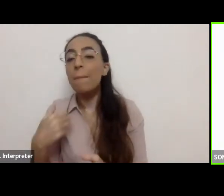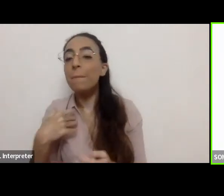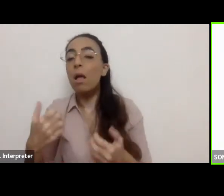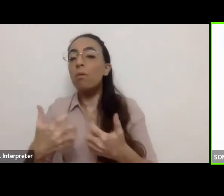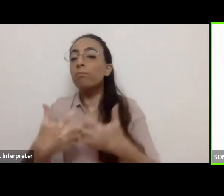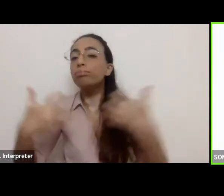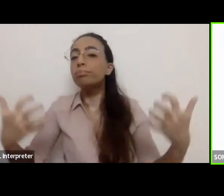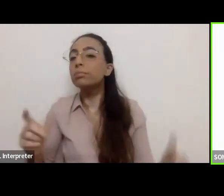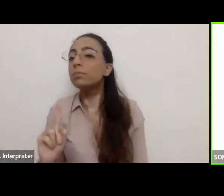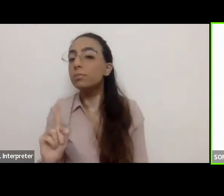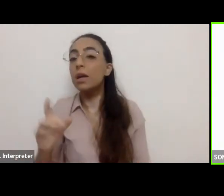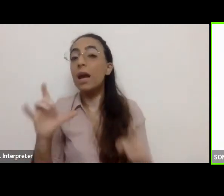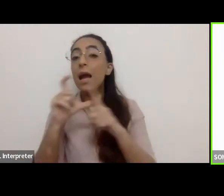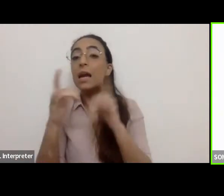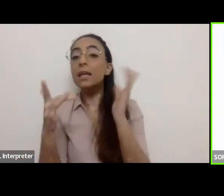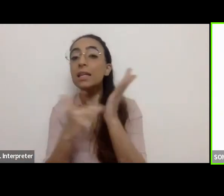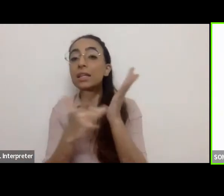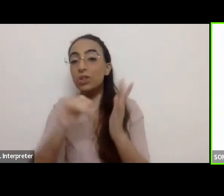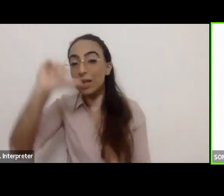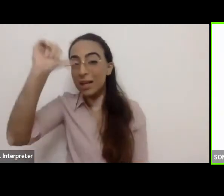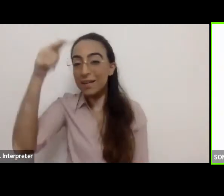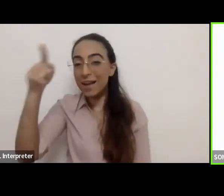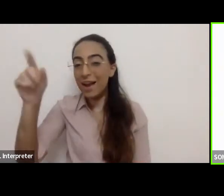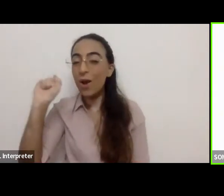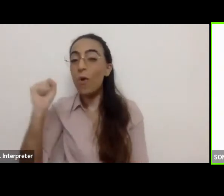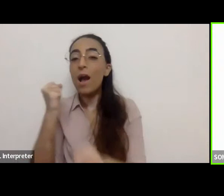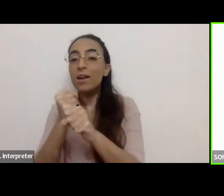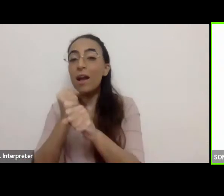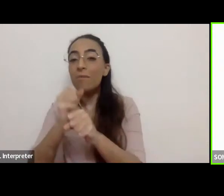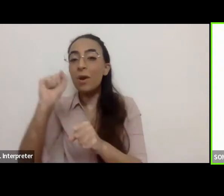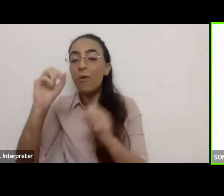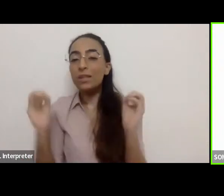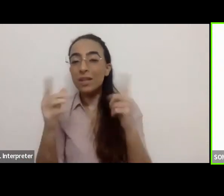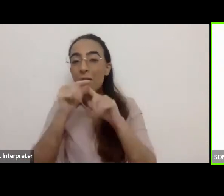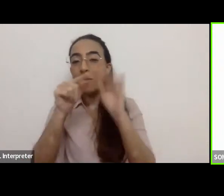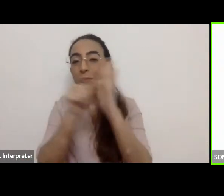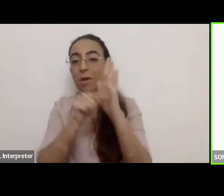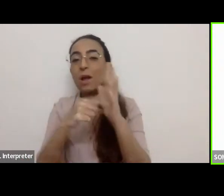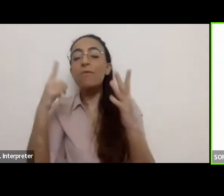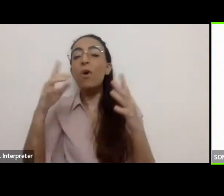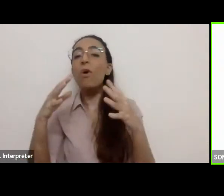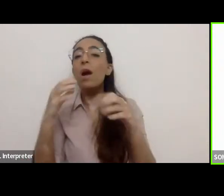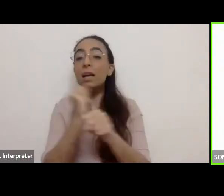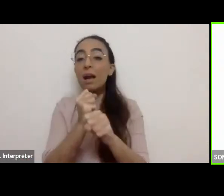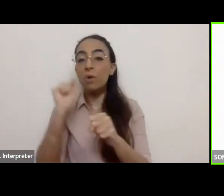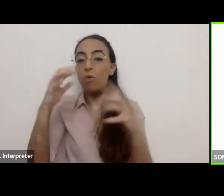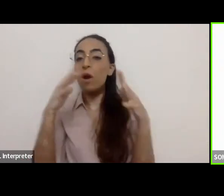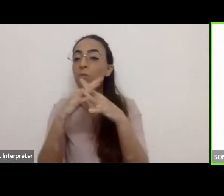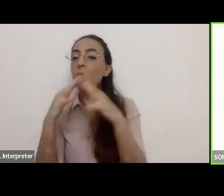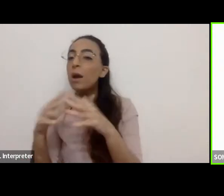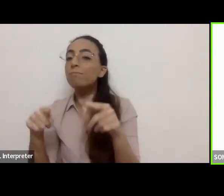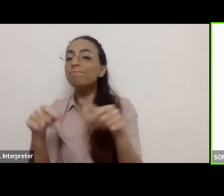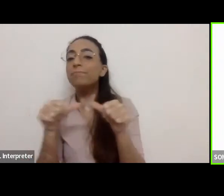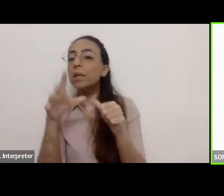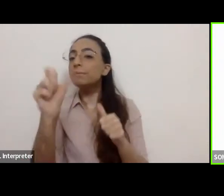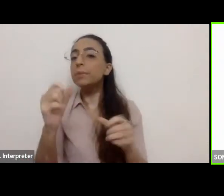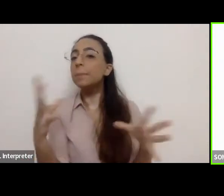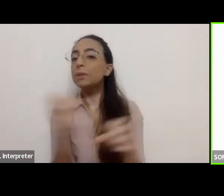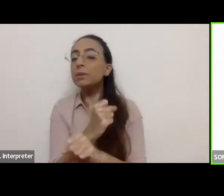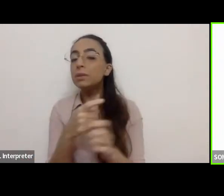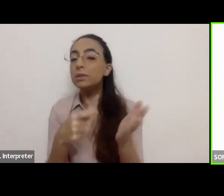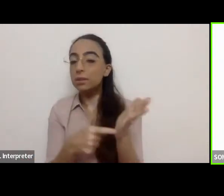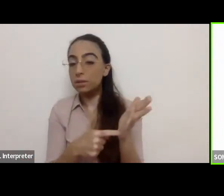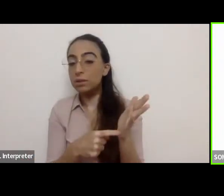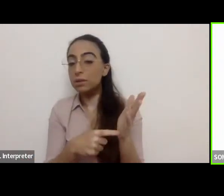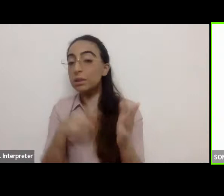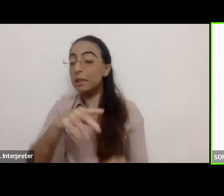Digital India. The initiatives that the government has taken, the government websites are still not accessible. I think